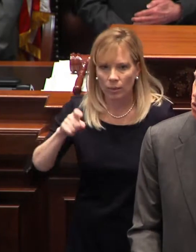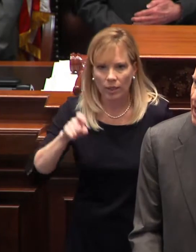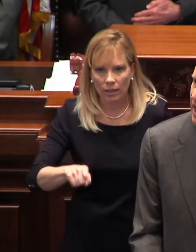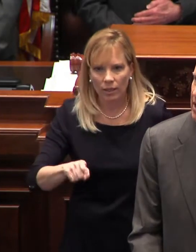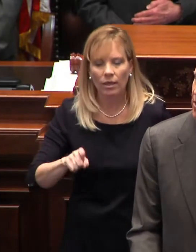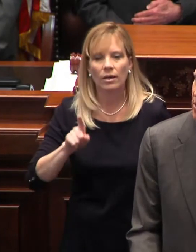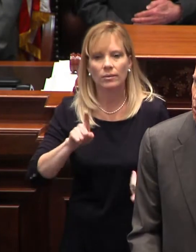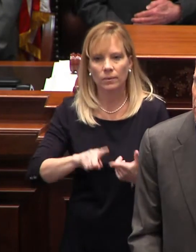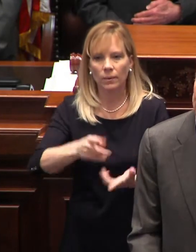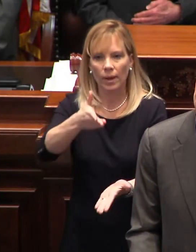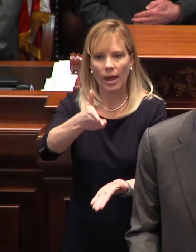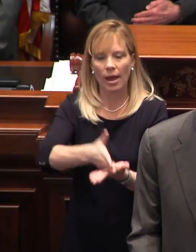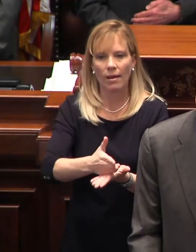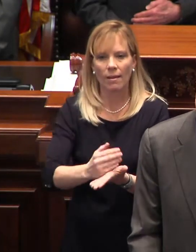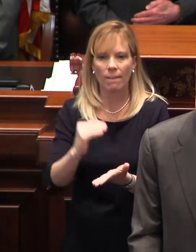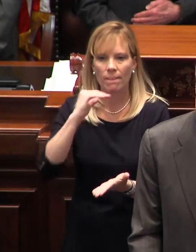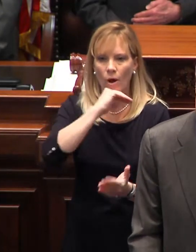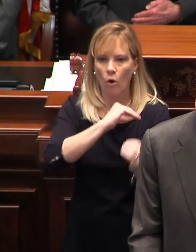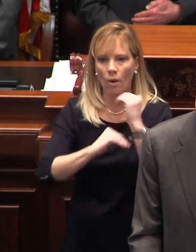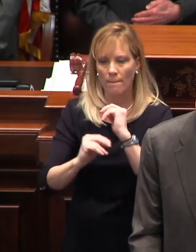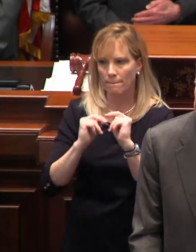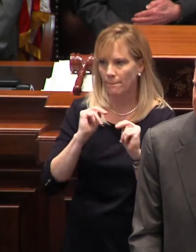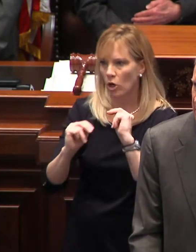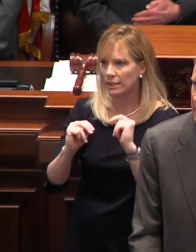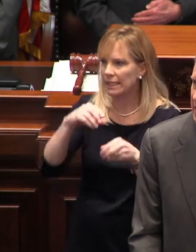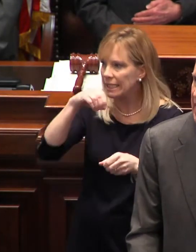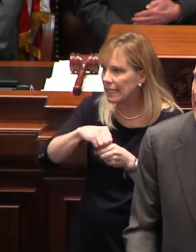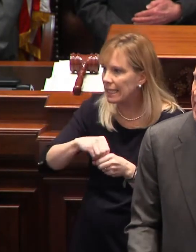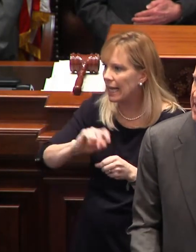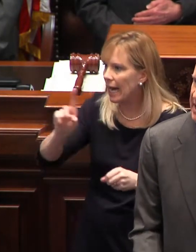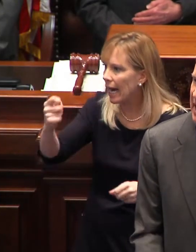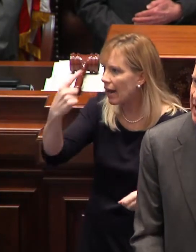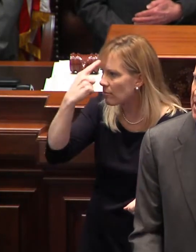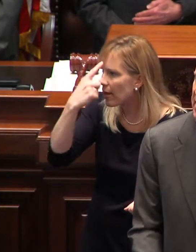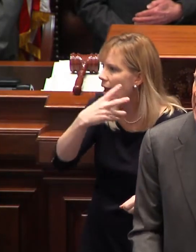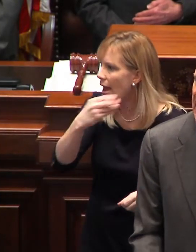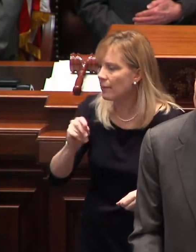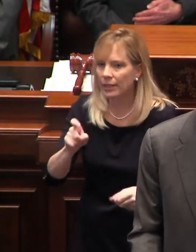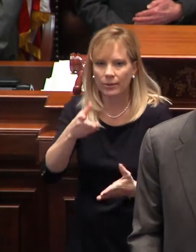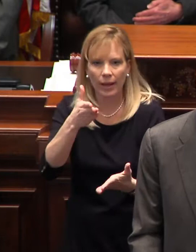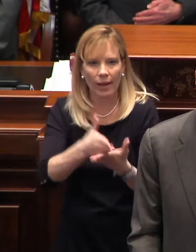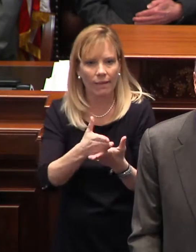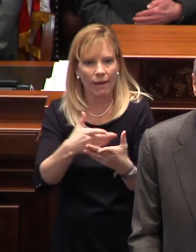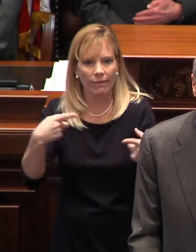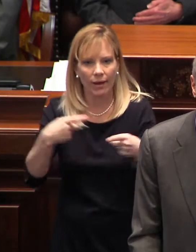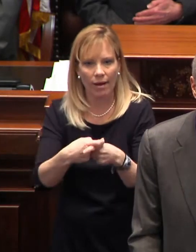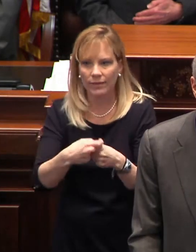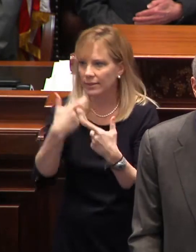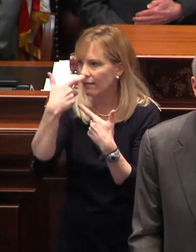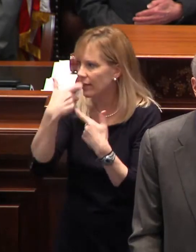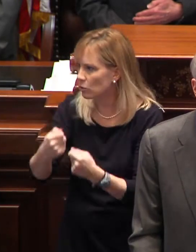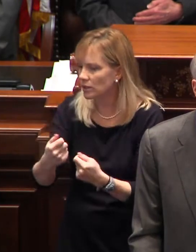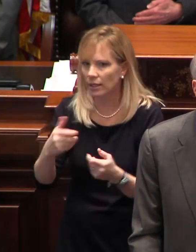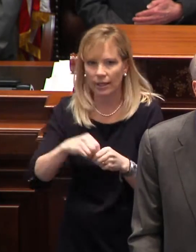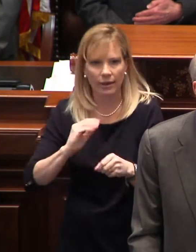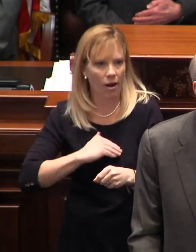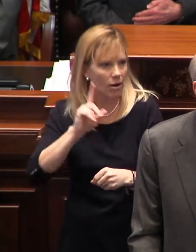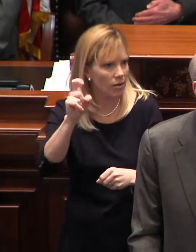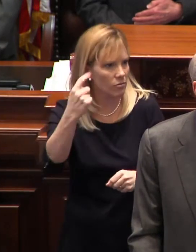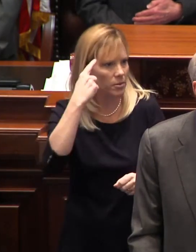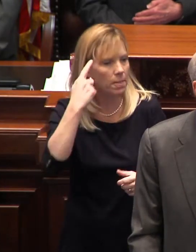need to end the corrupt bargains inside government and end the conflicts of interest in our